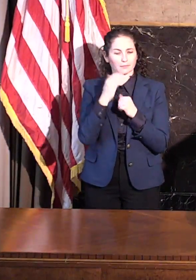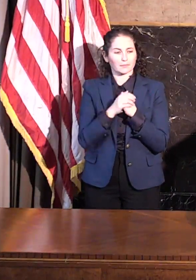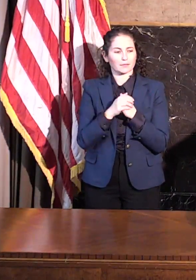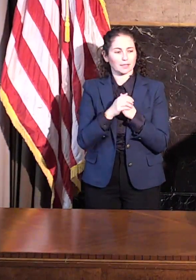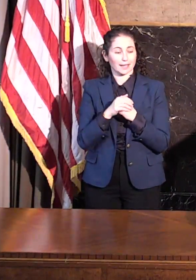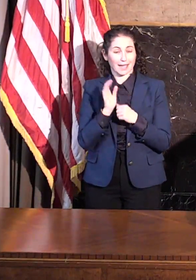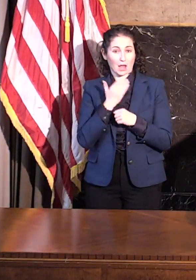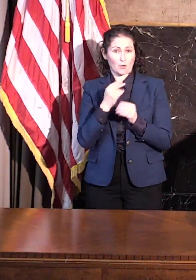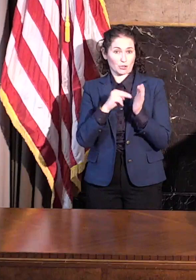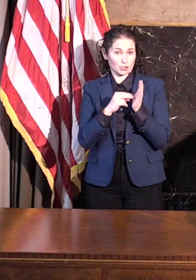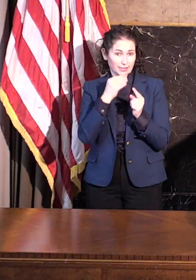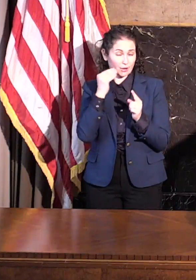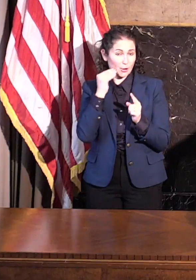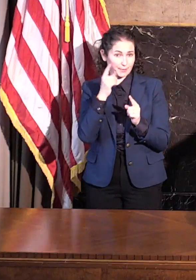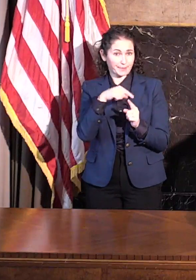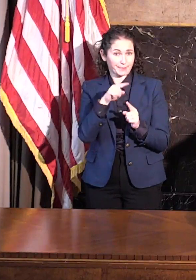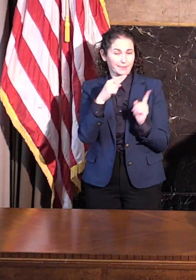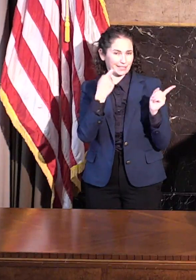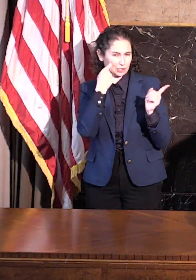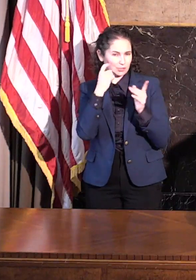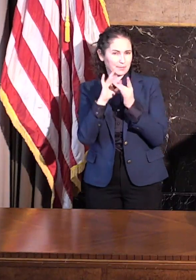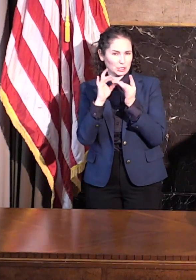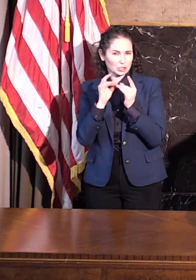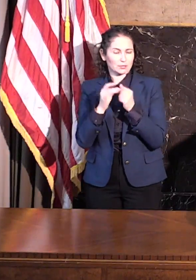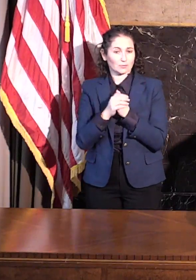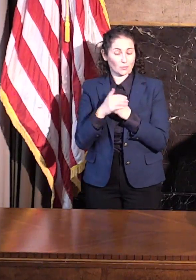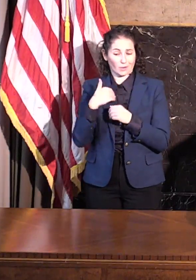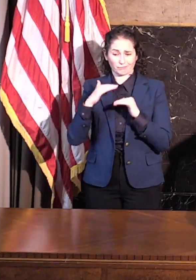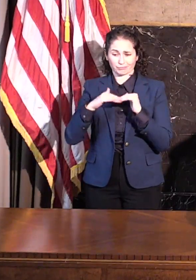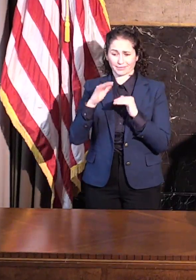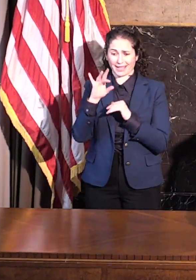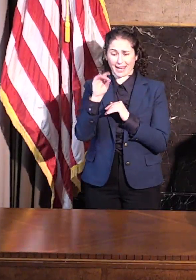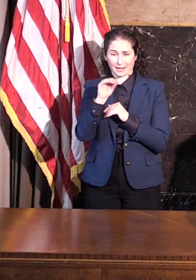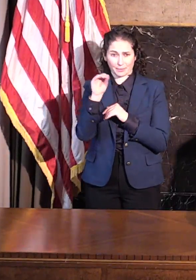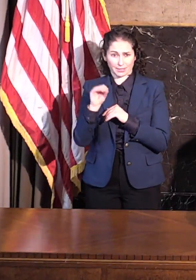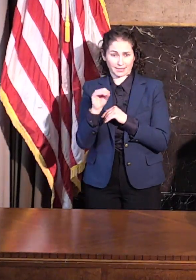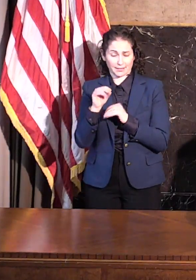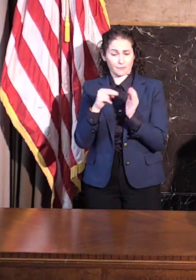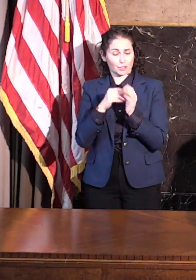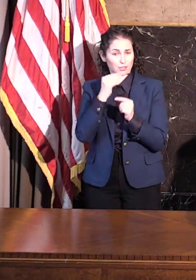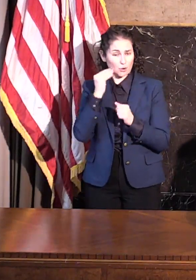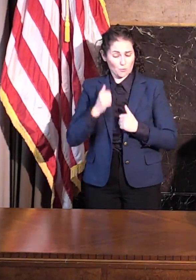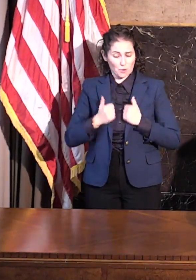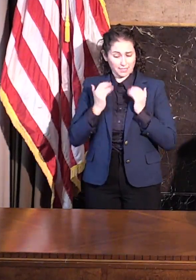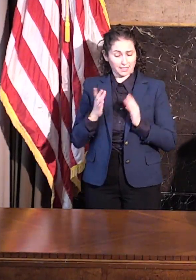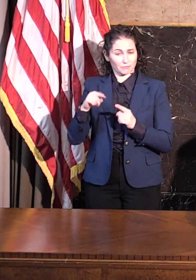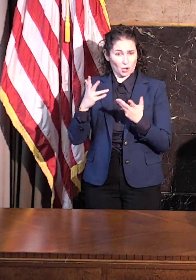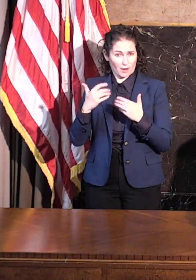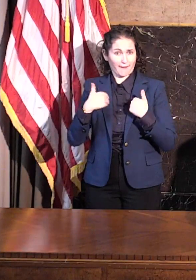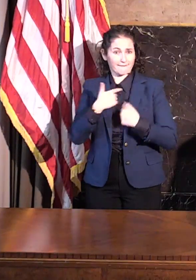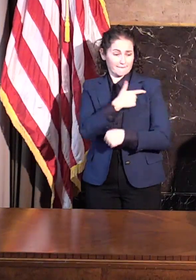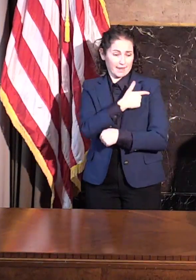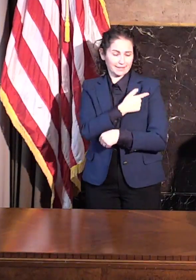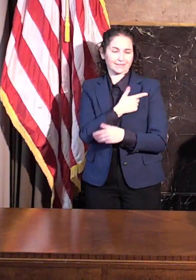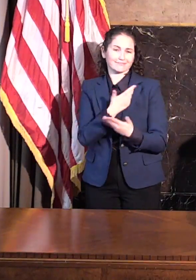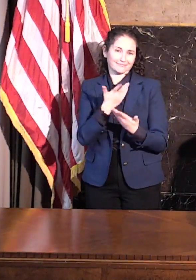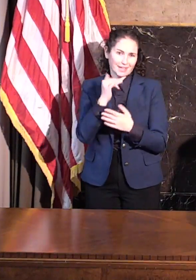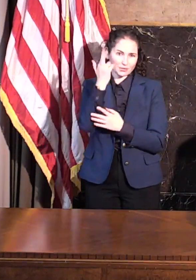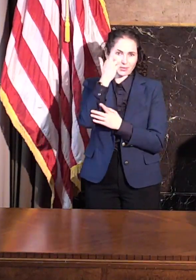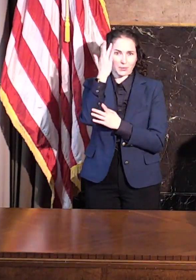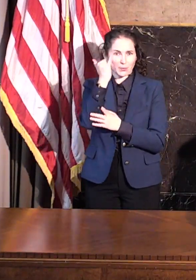vaccinated because polling has been consistent that an ever-increasing percentage of